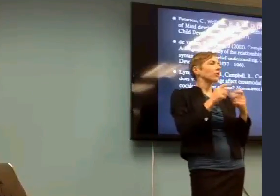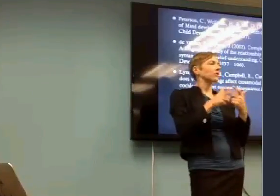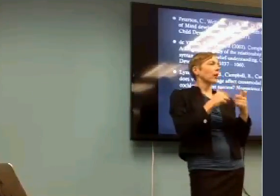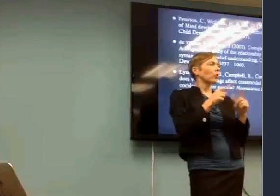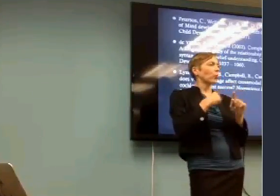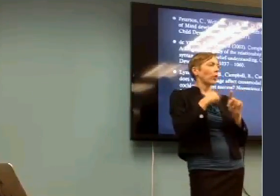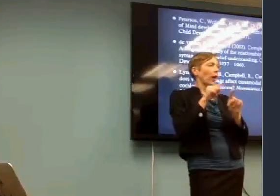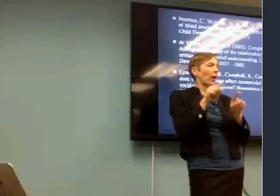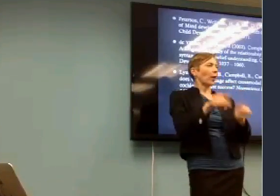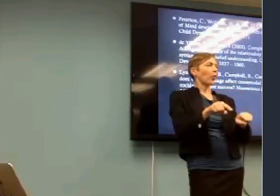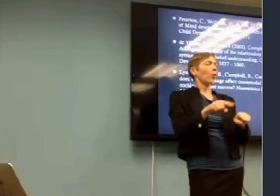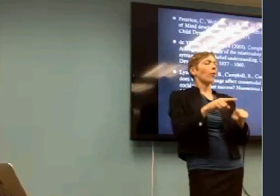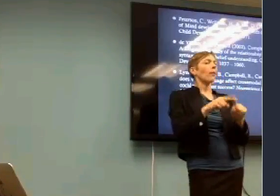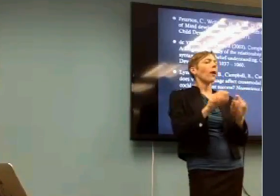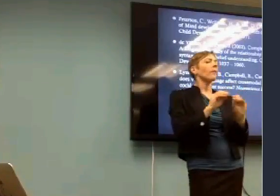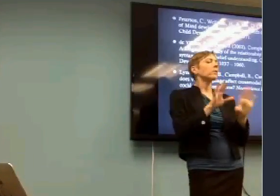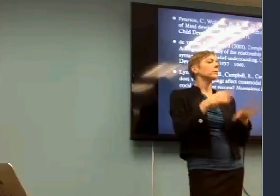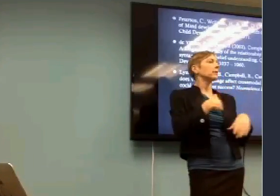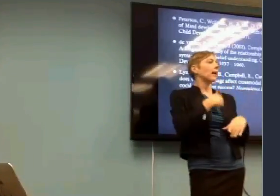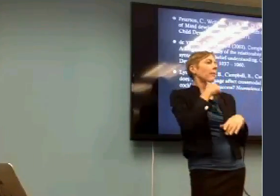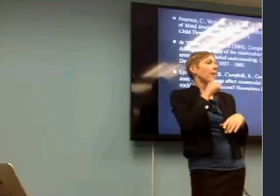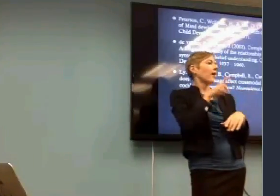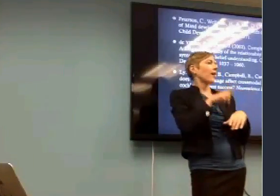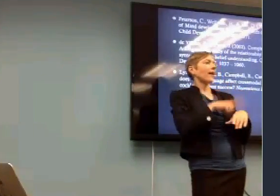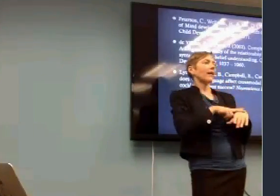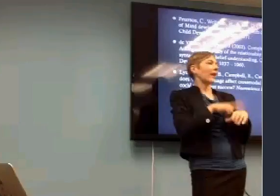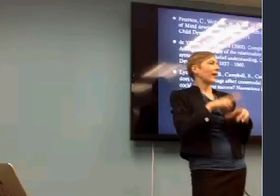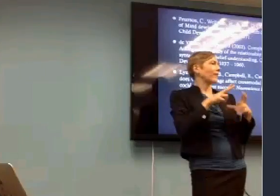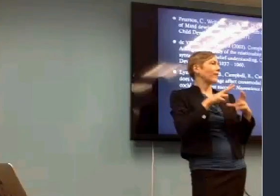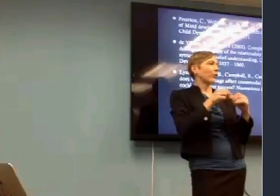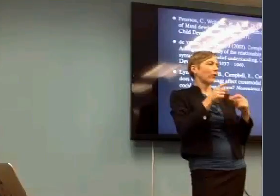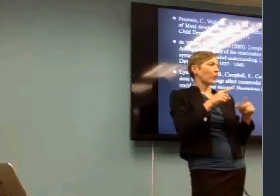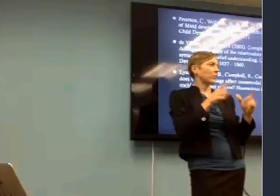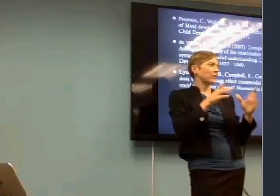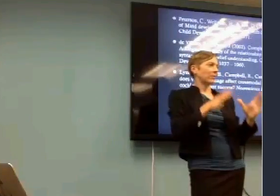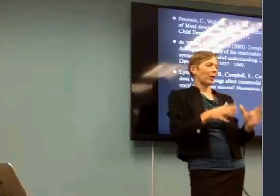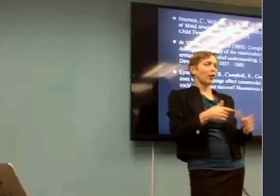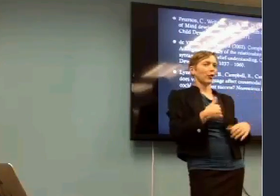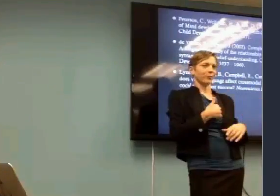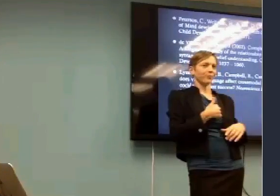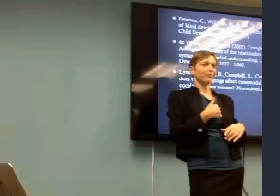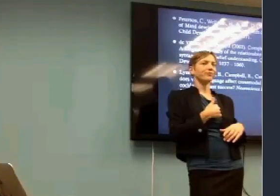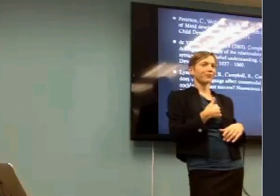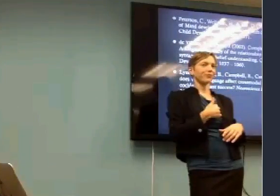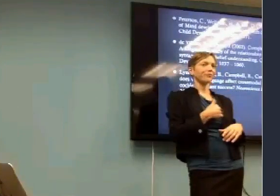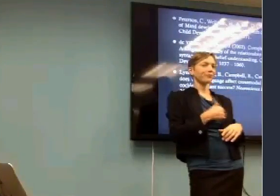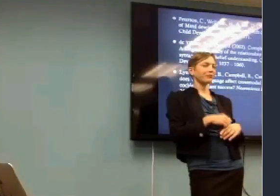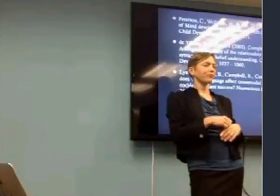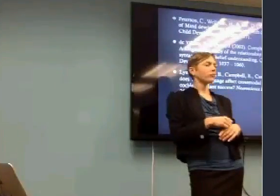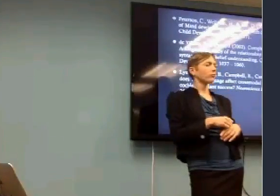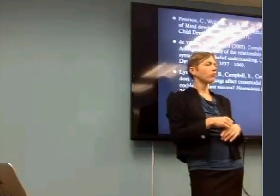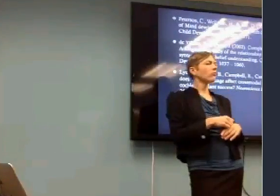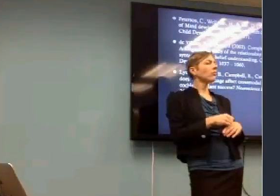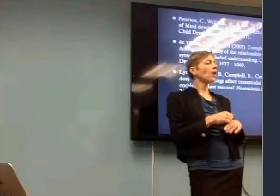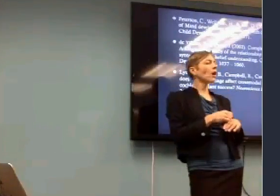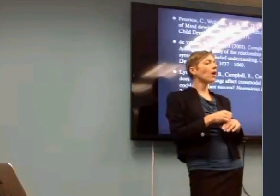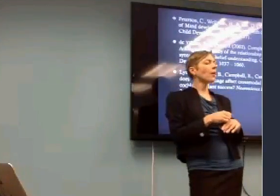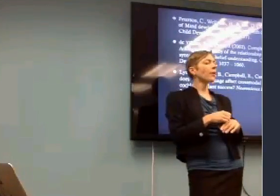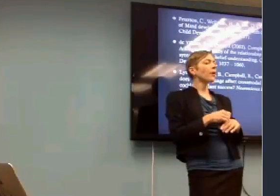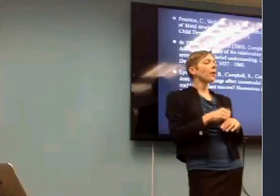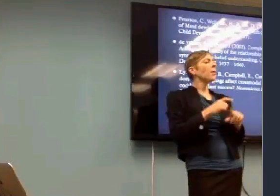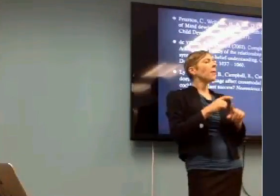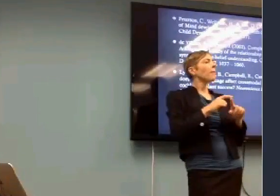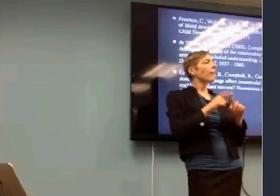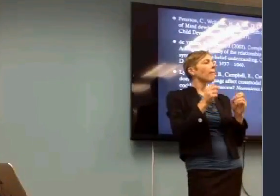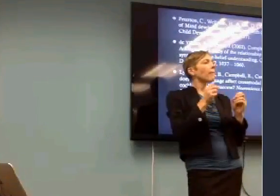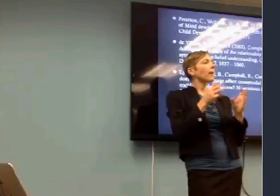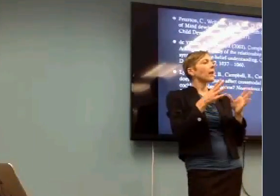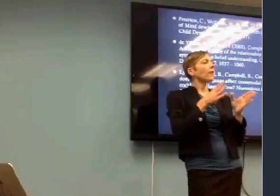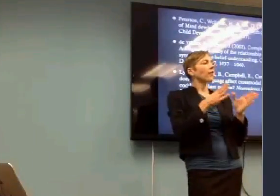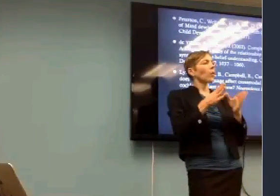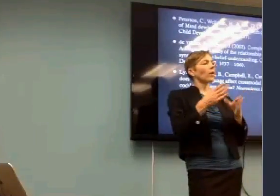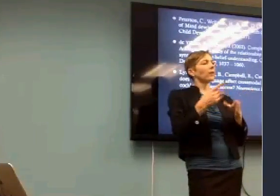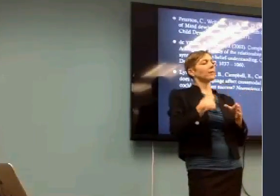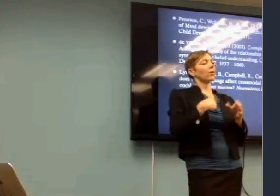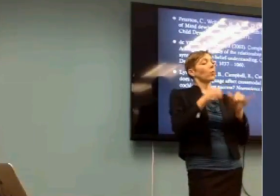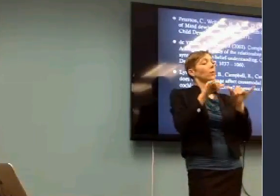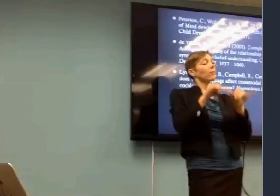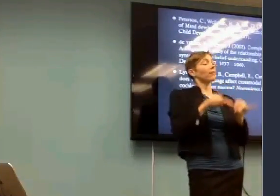do use Nicaraguan Sign Language when I'm in Nicaragua, but I'm not a native user of their language. There are